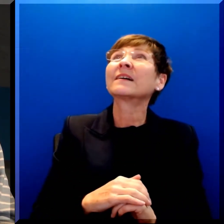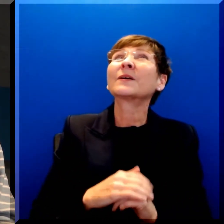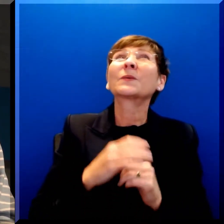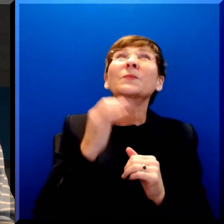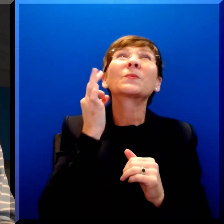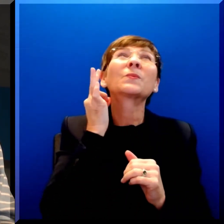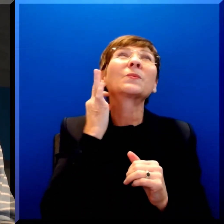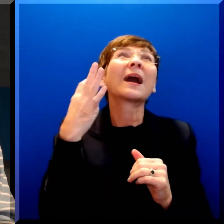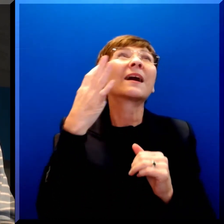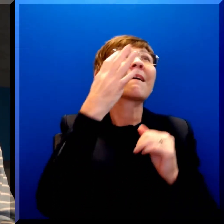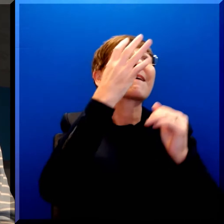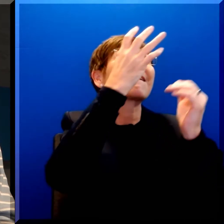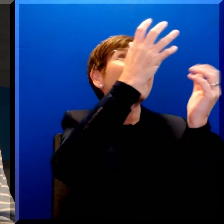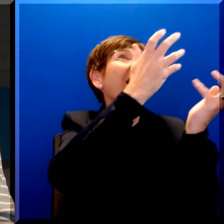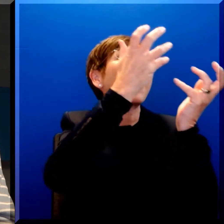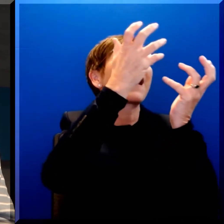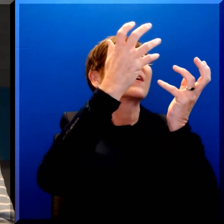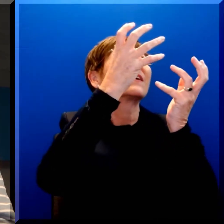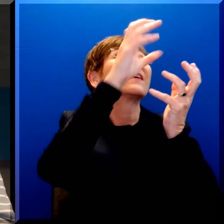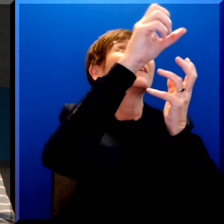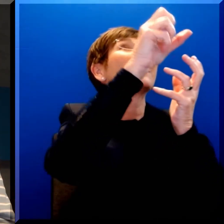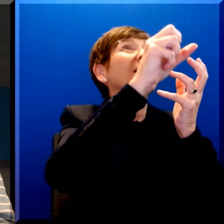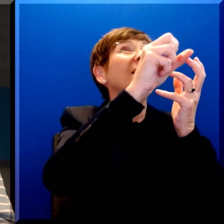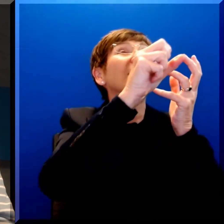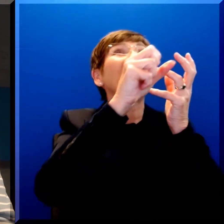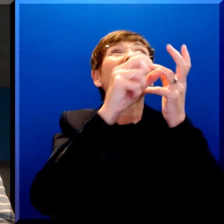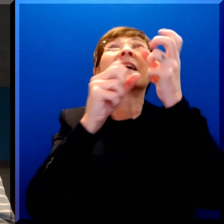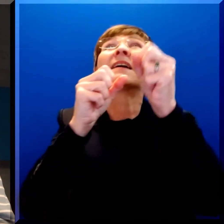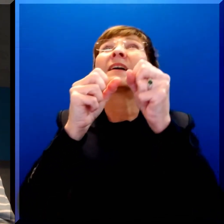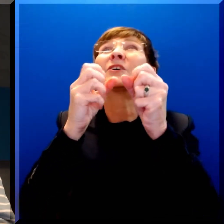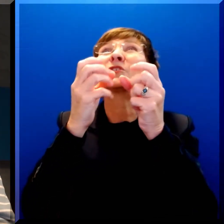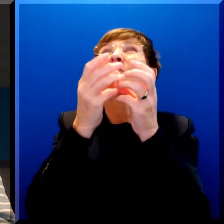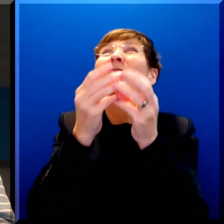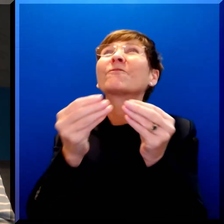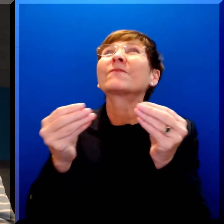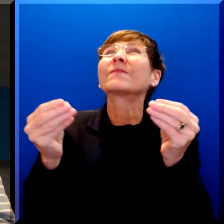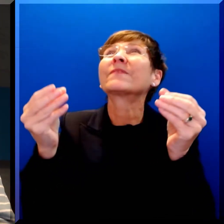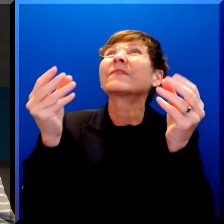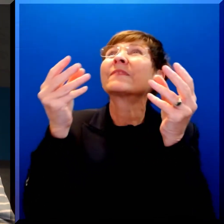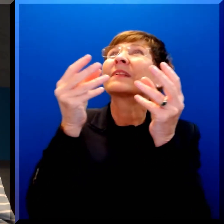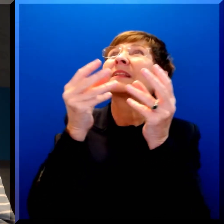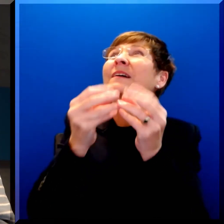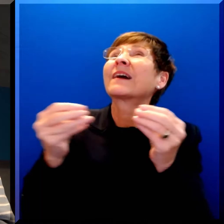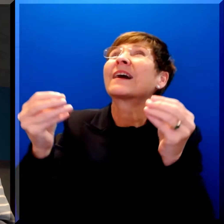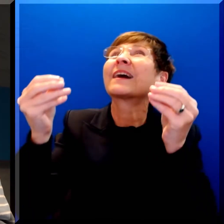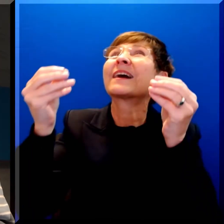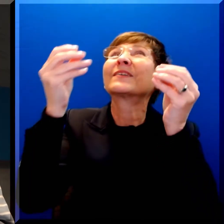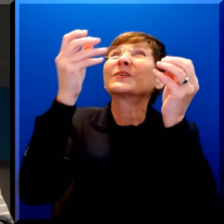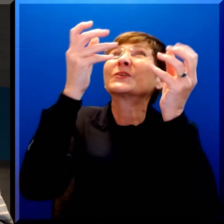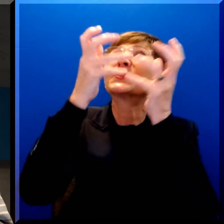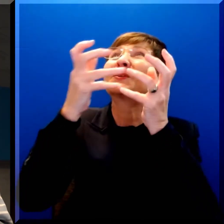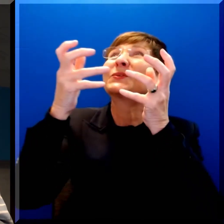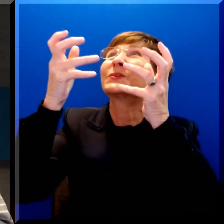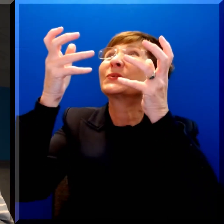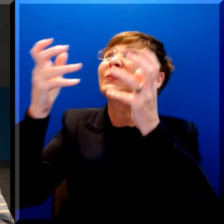Clouds, I can't snuggle you. Still, I know you're there. I watch your forming puffy